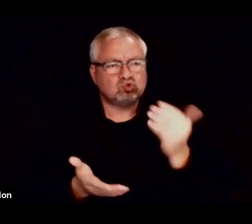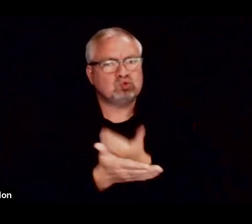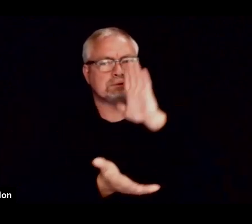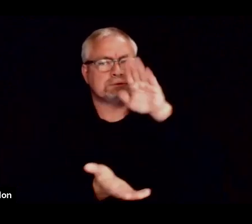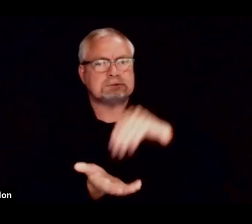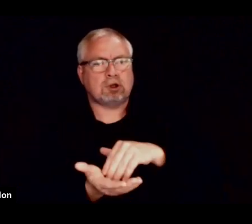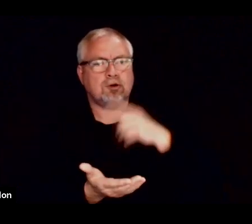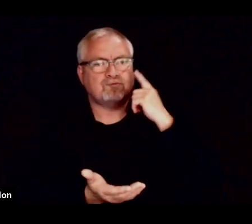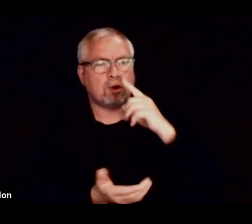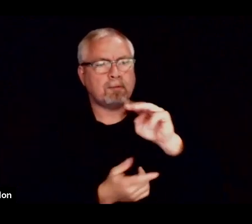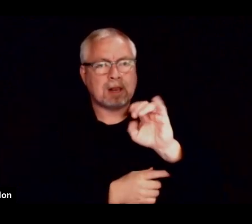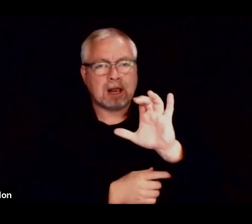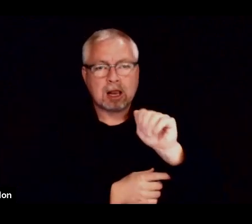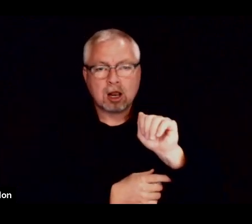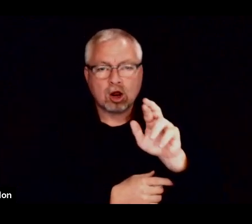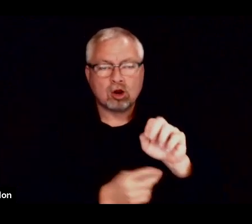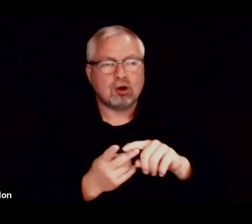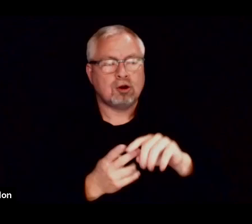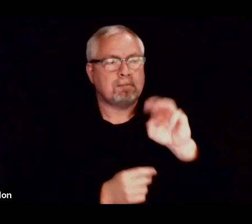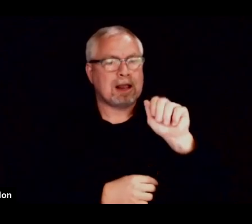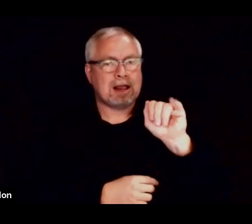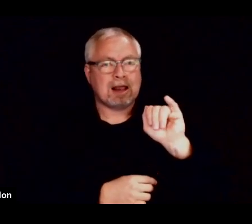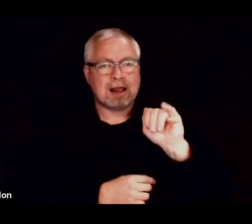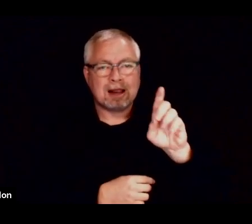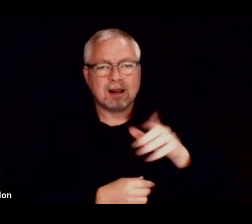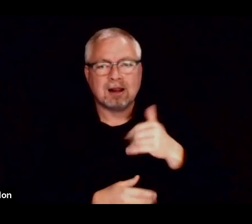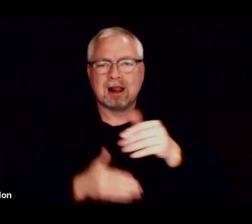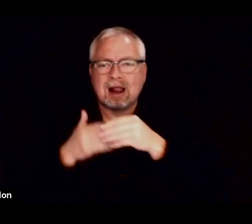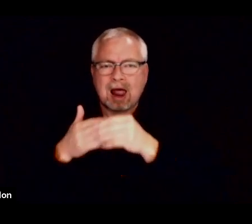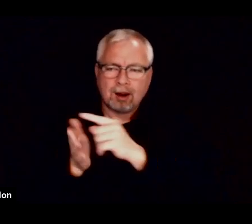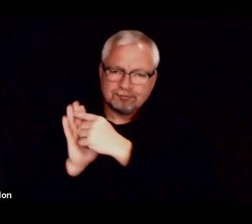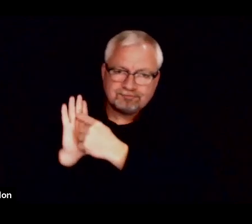guidance. So just a very lot of work going on